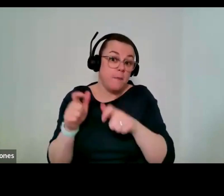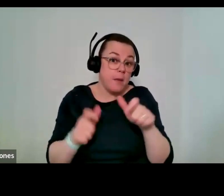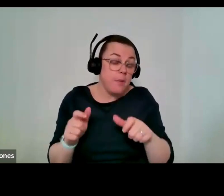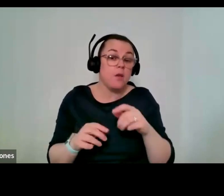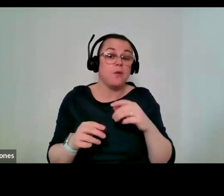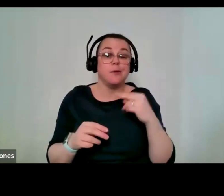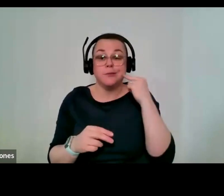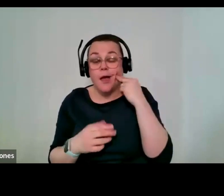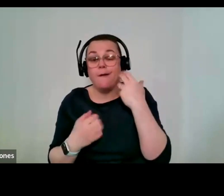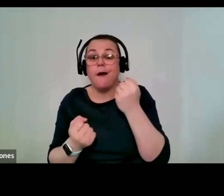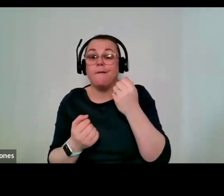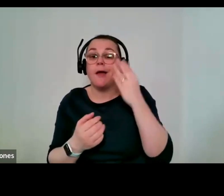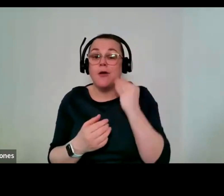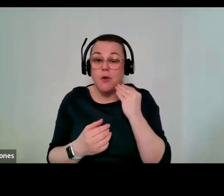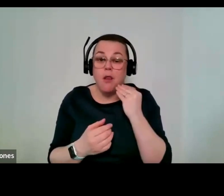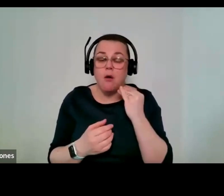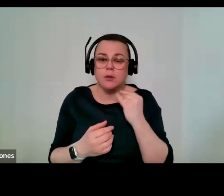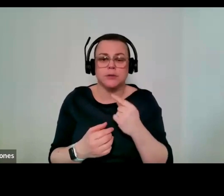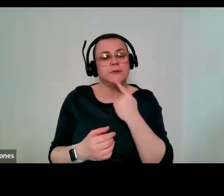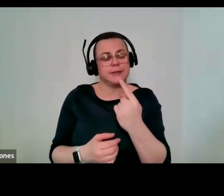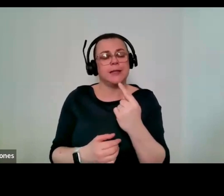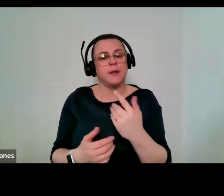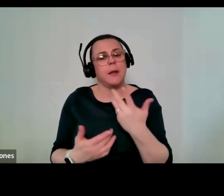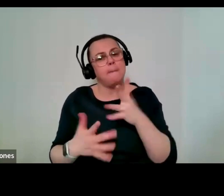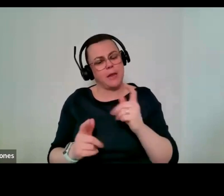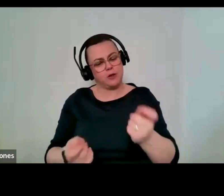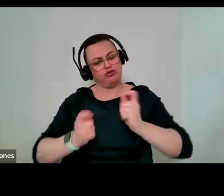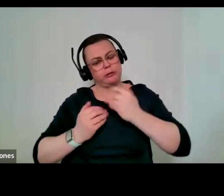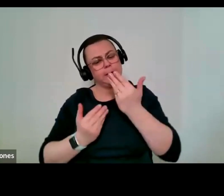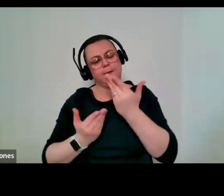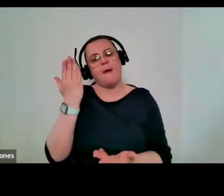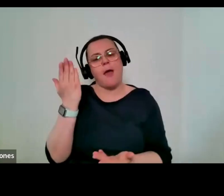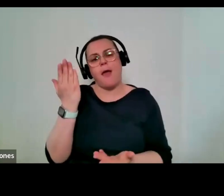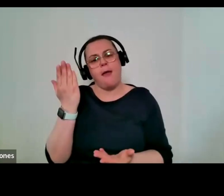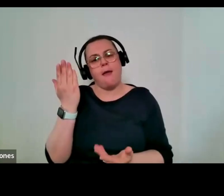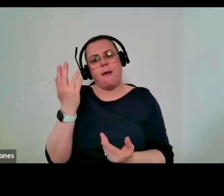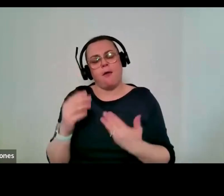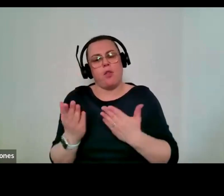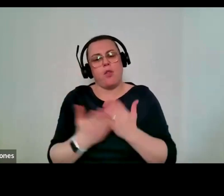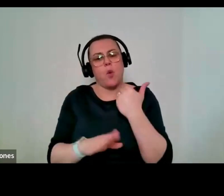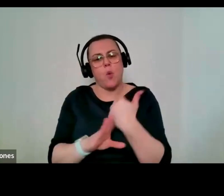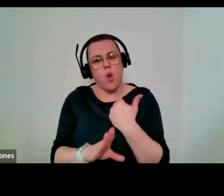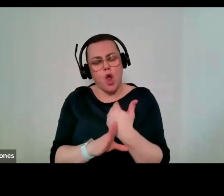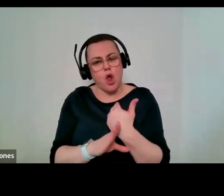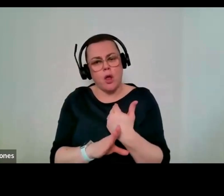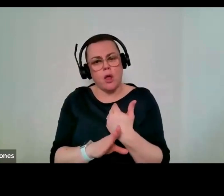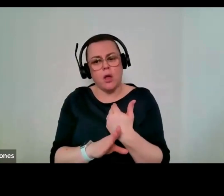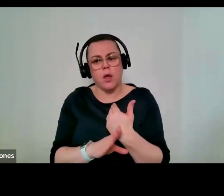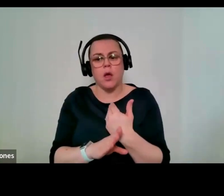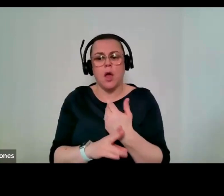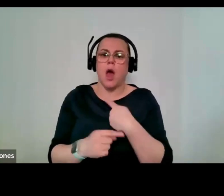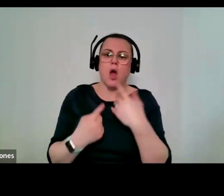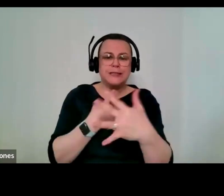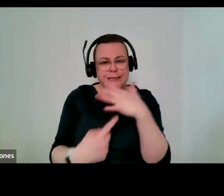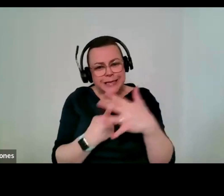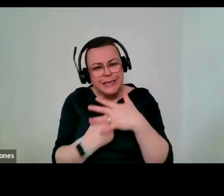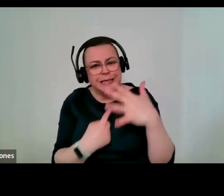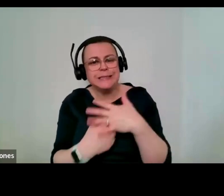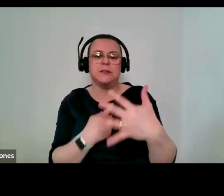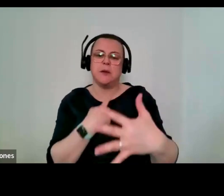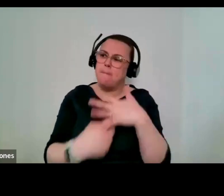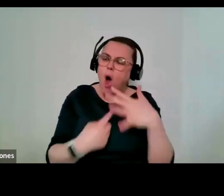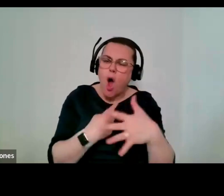loss have felt that they have been treated unfairly at work and have experienced teasing and mocking from their